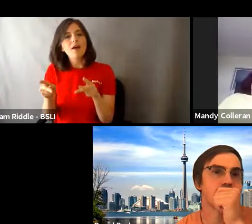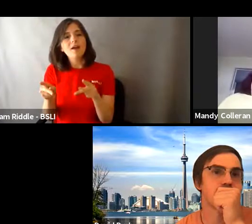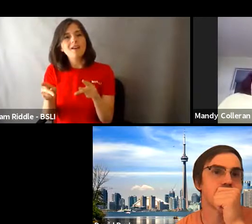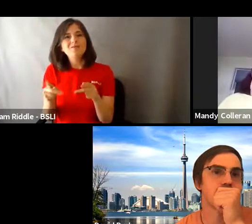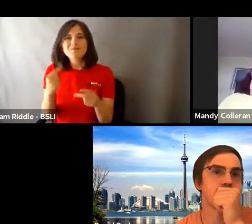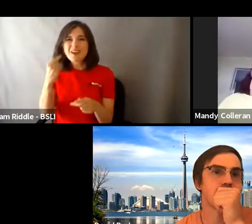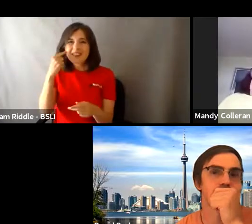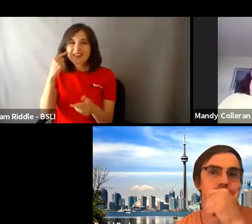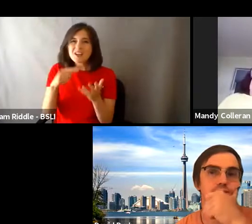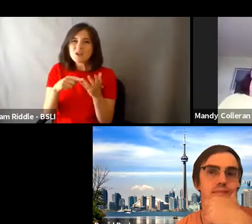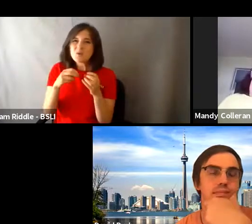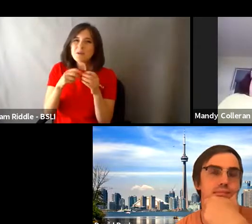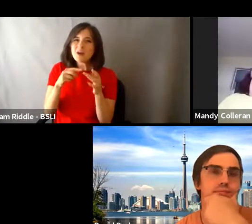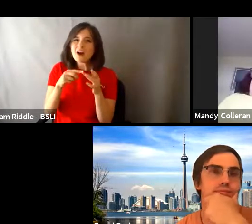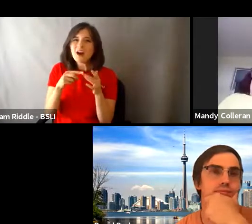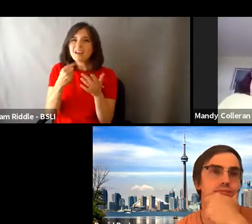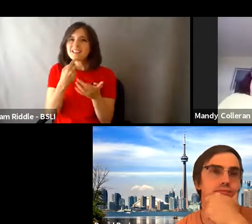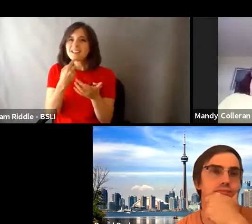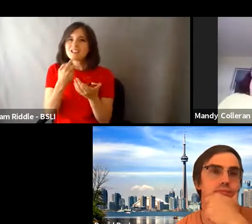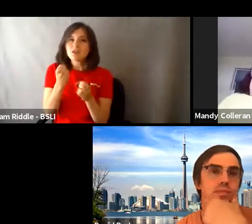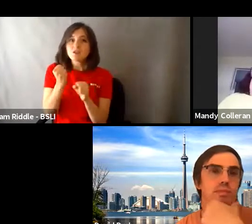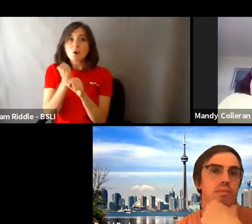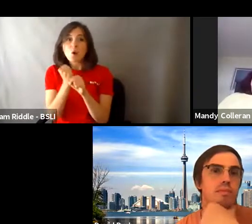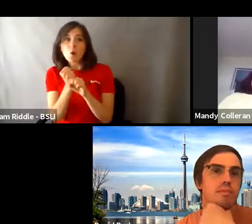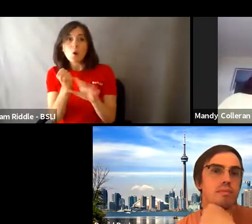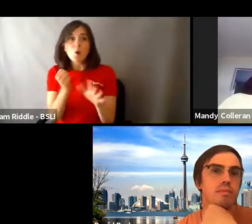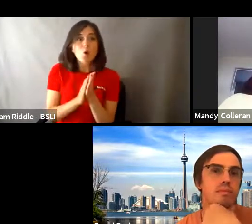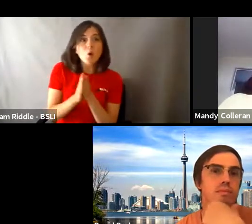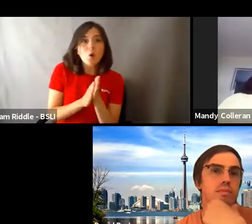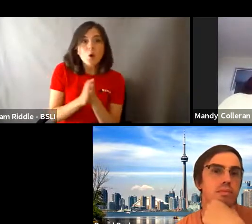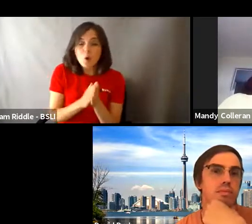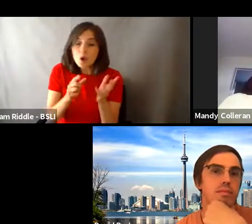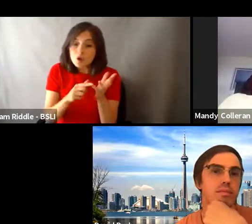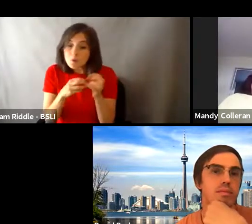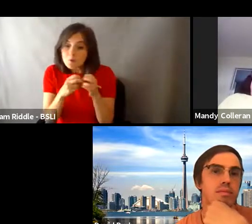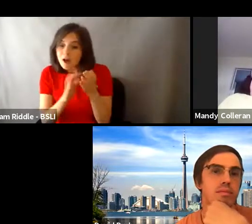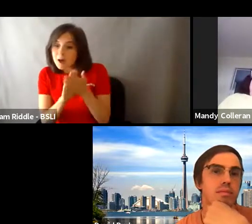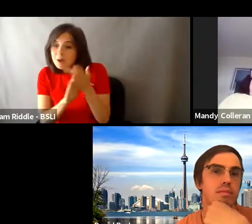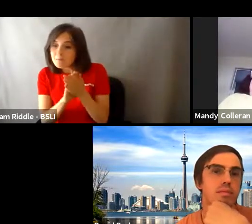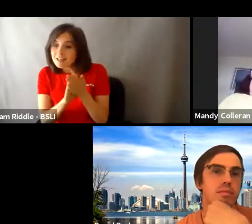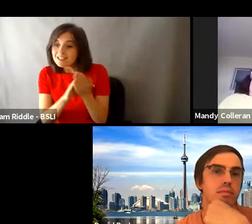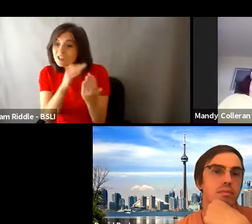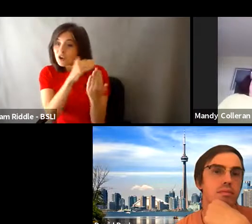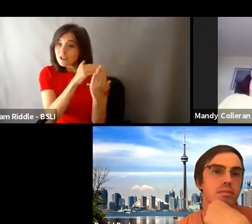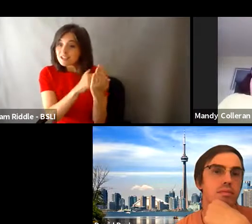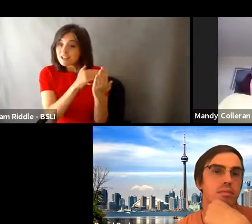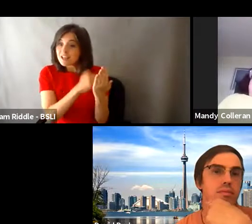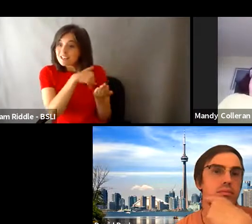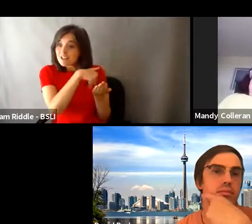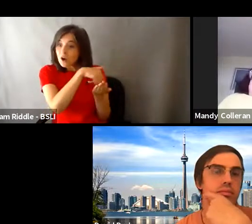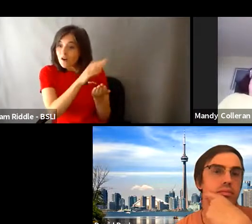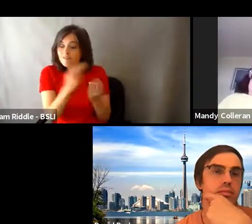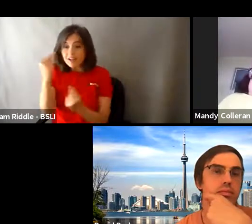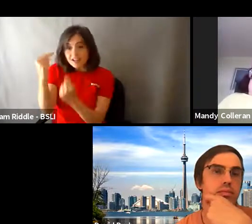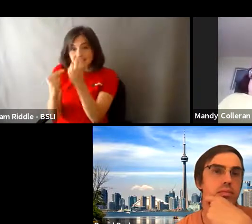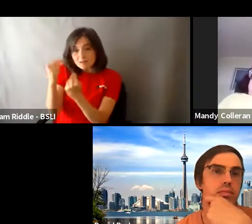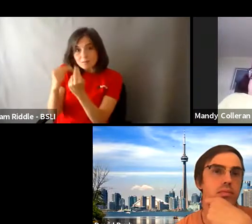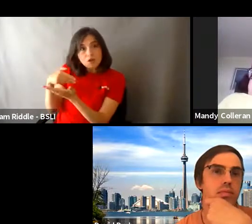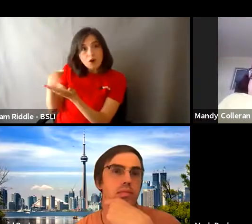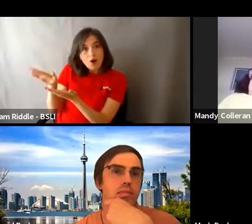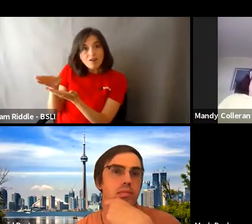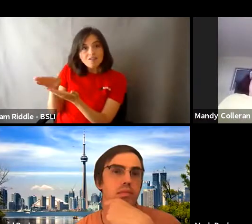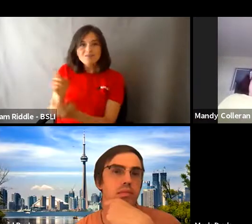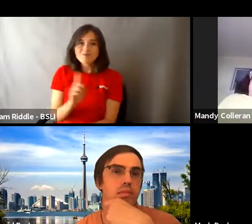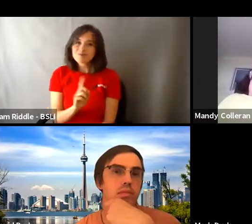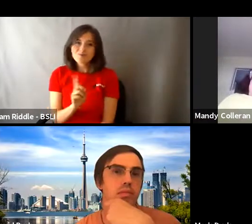to disabled people as a way of getting rid of conditionality and assessments. And it's not that, because even